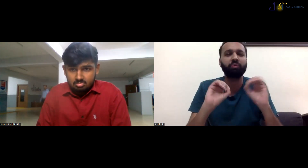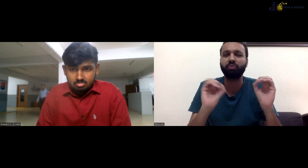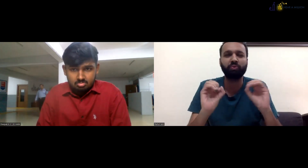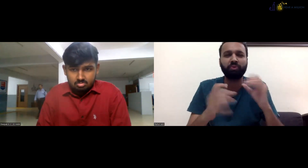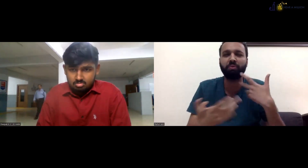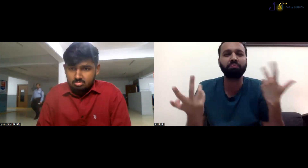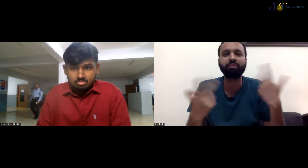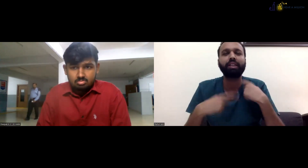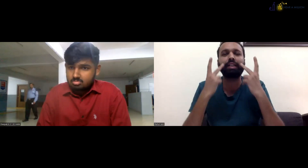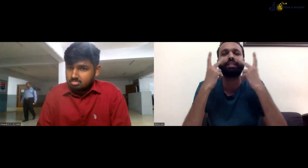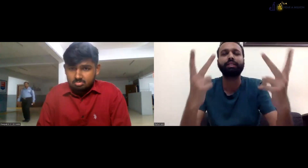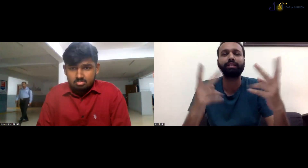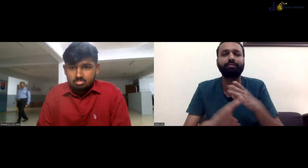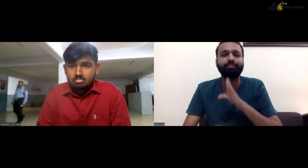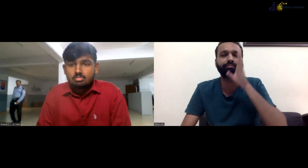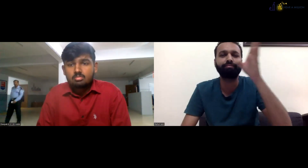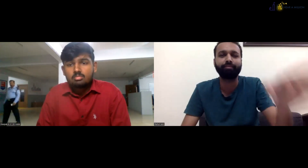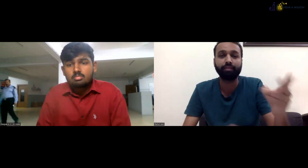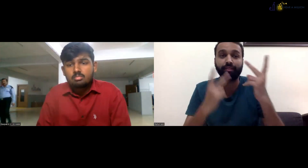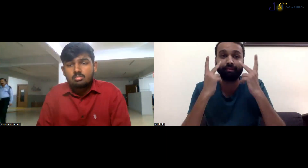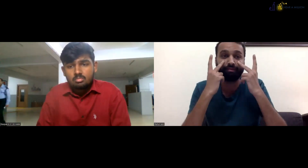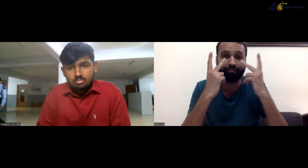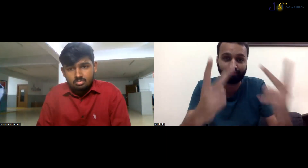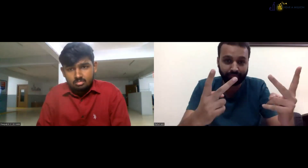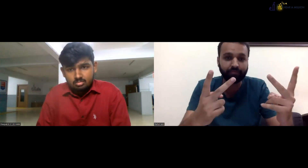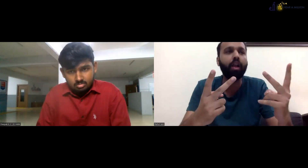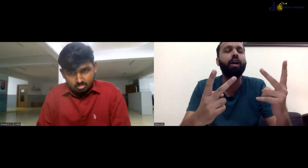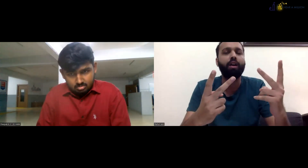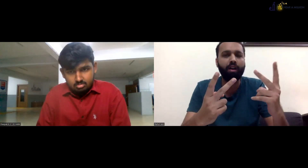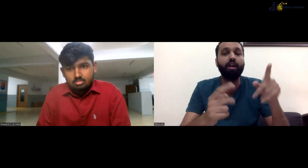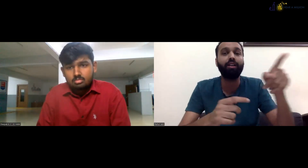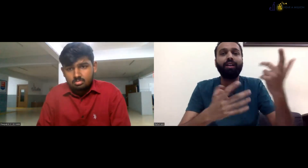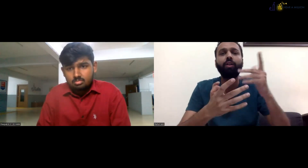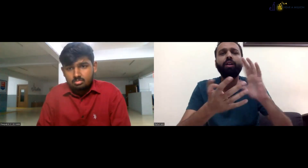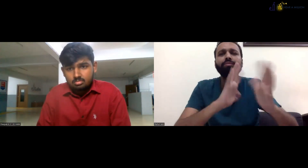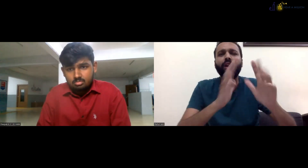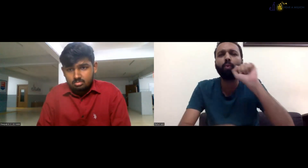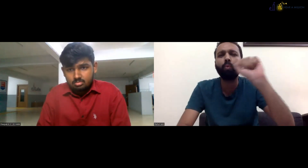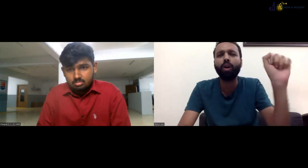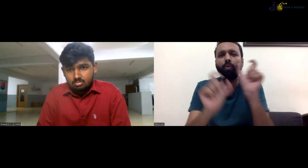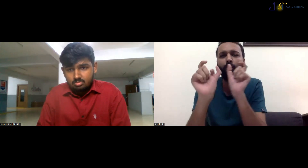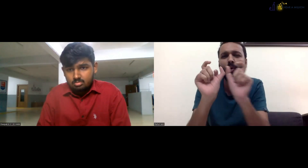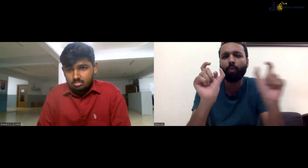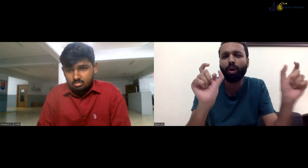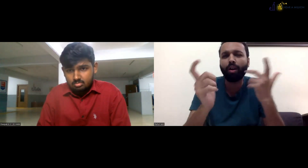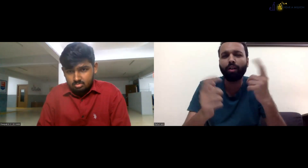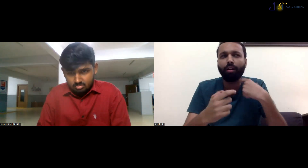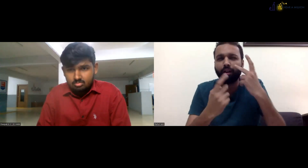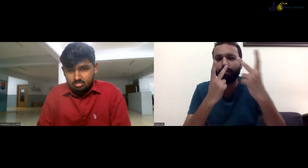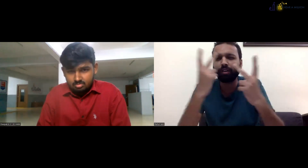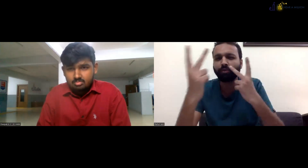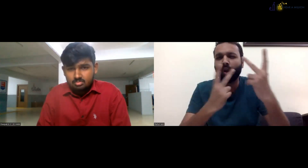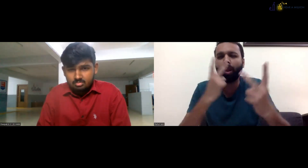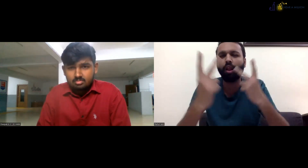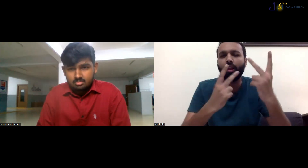that it's very important to learn ASL. And when you get to a place, you